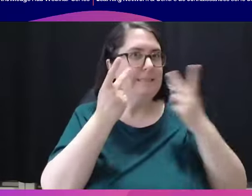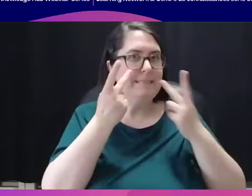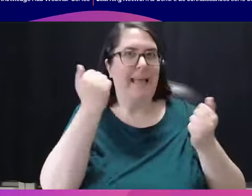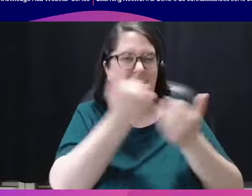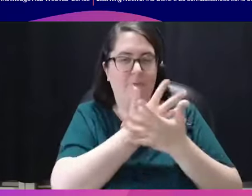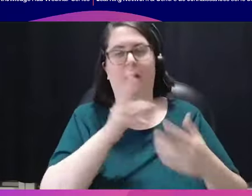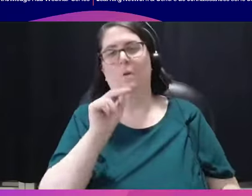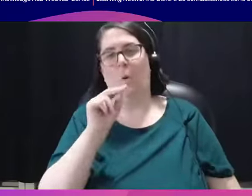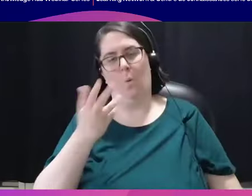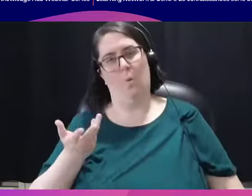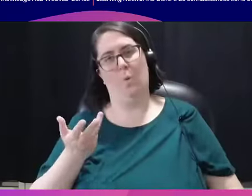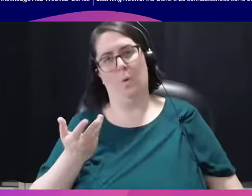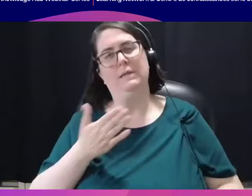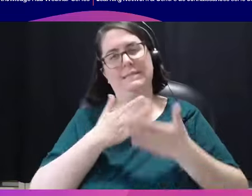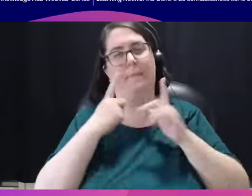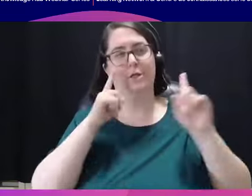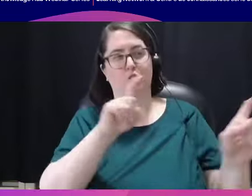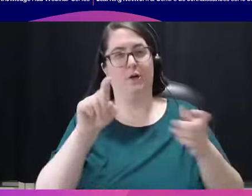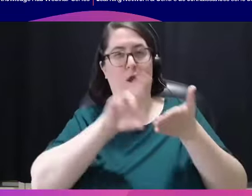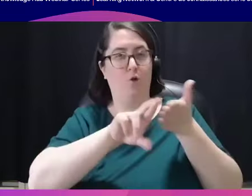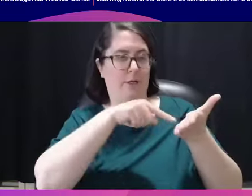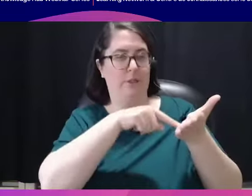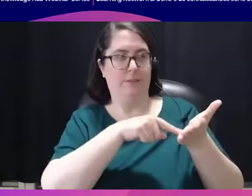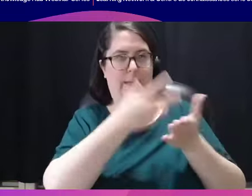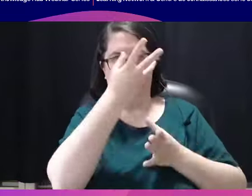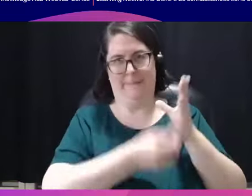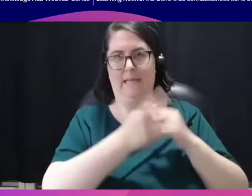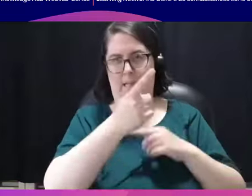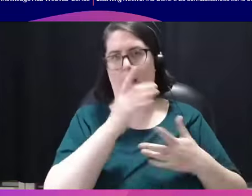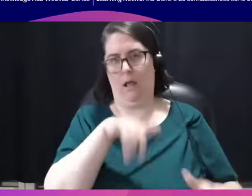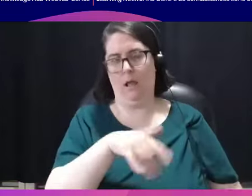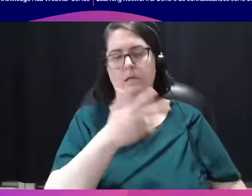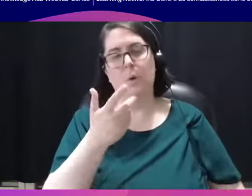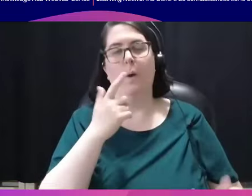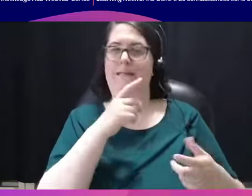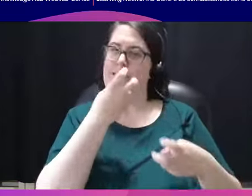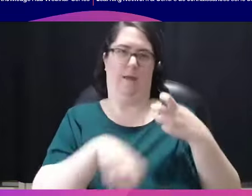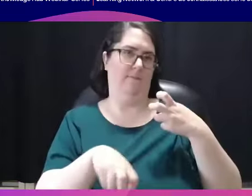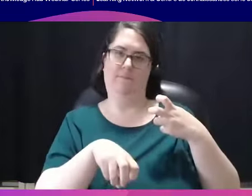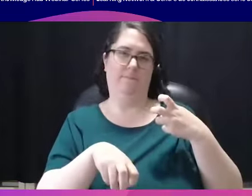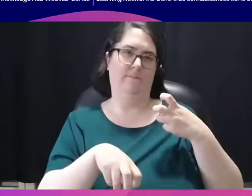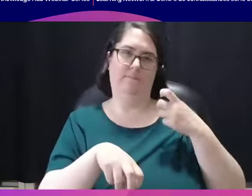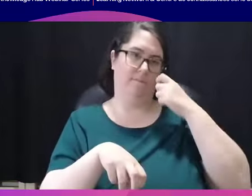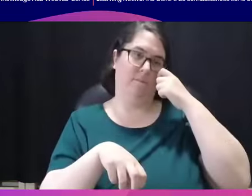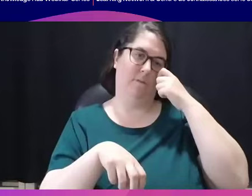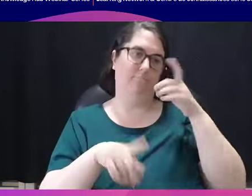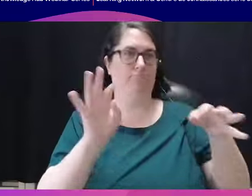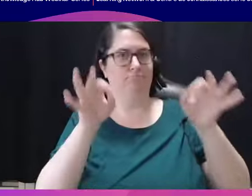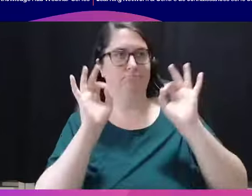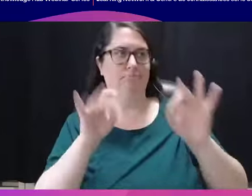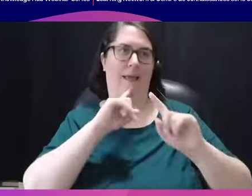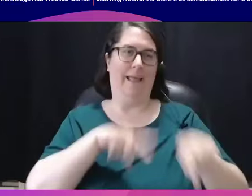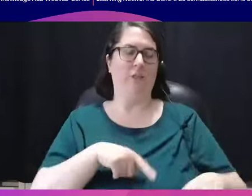surveys necessarily that don't have this kind of incel perspective. And so I think it's quite difficult to have kind of like a definitive answer for